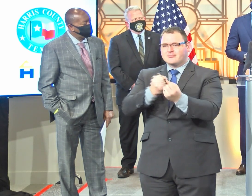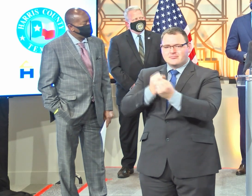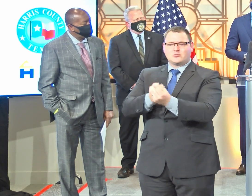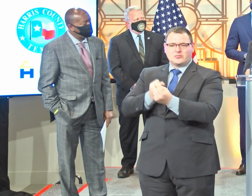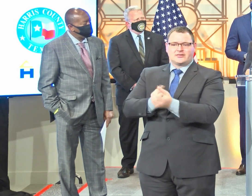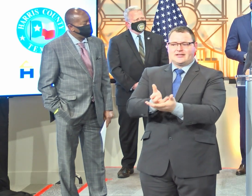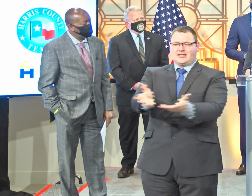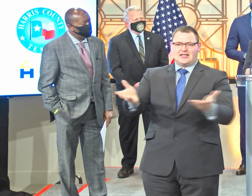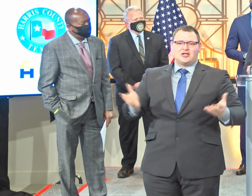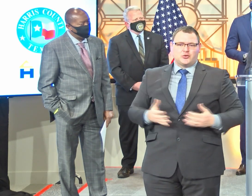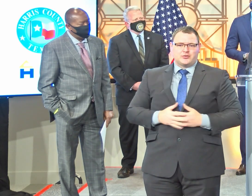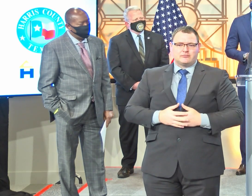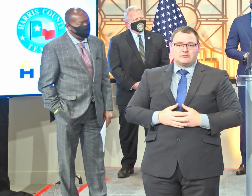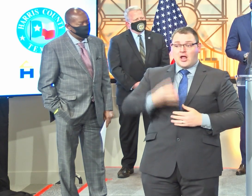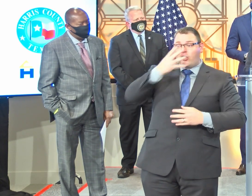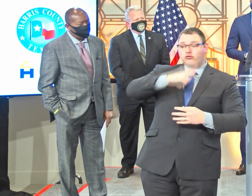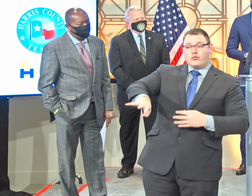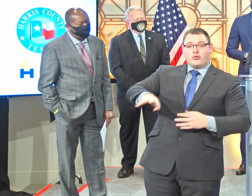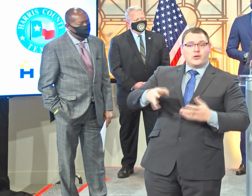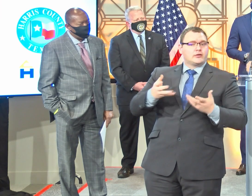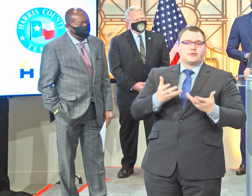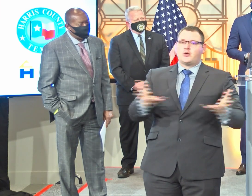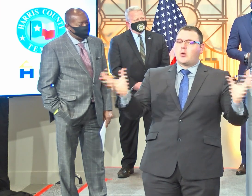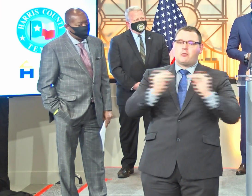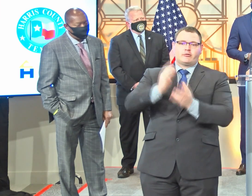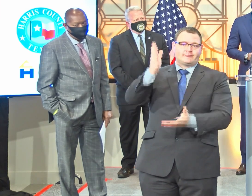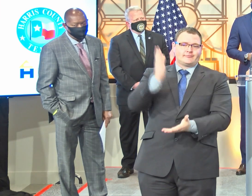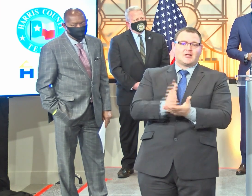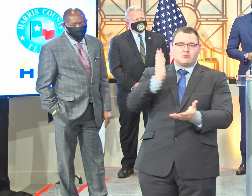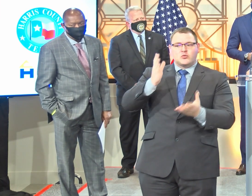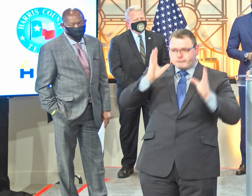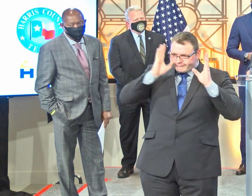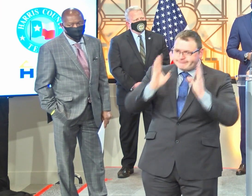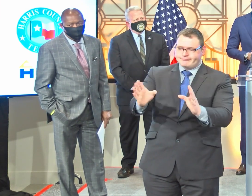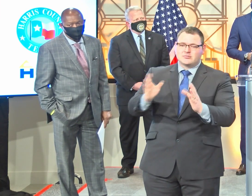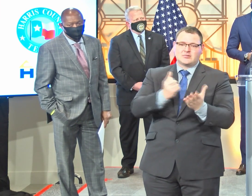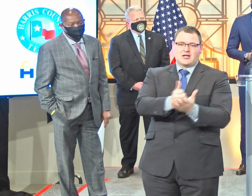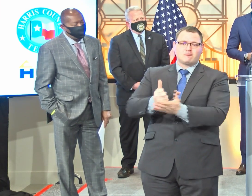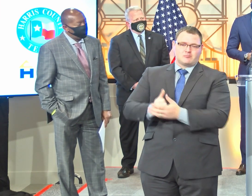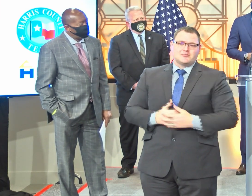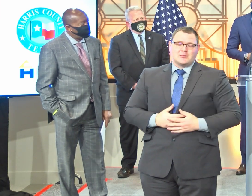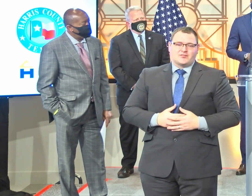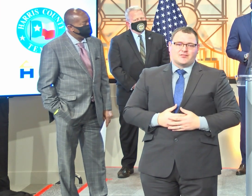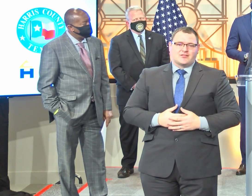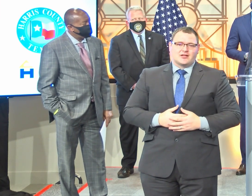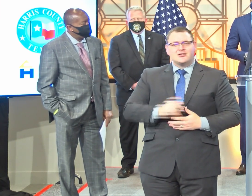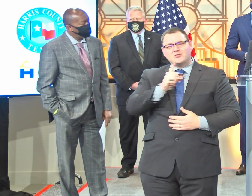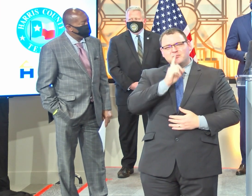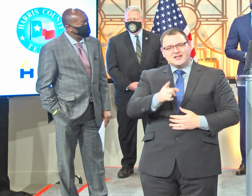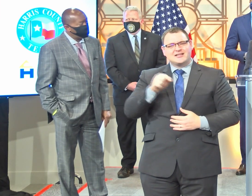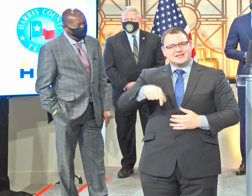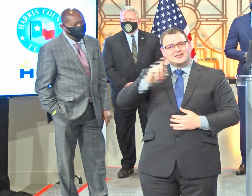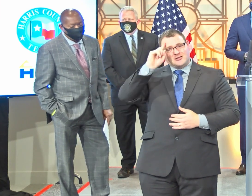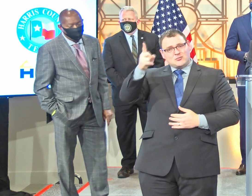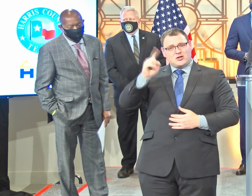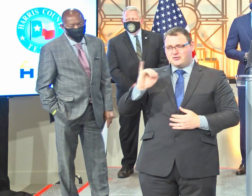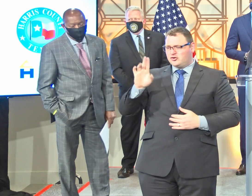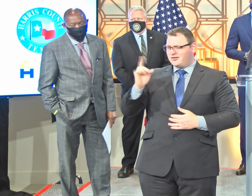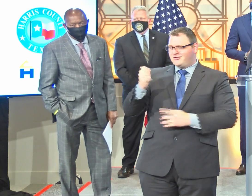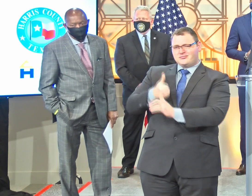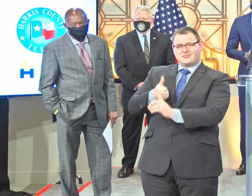no boundary, but an issue that affects us all. And as the largest county in Texas,